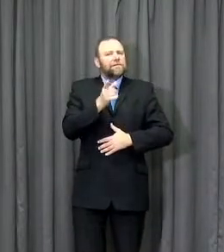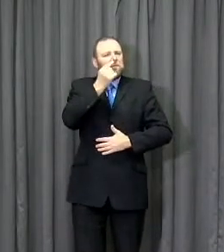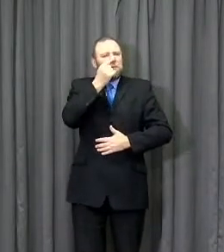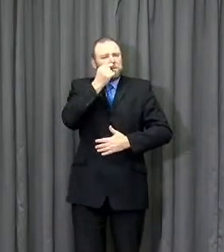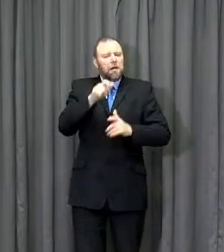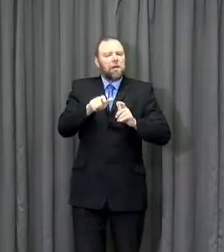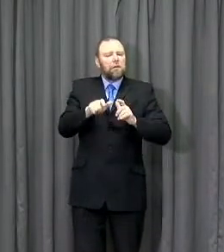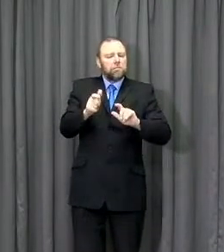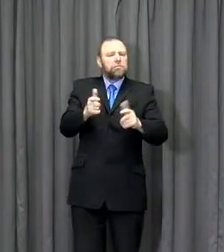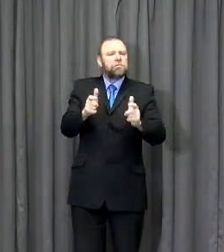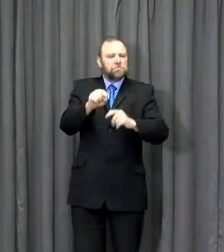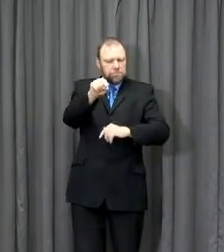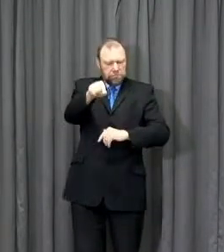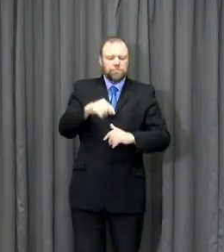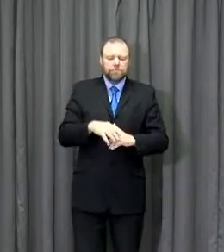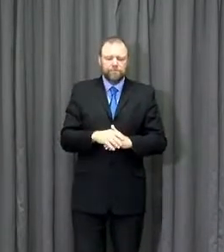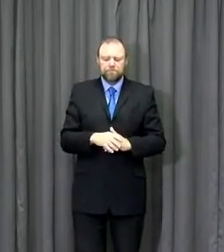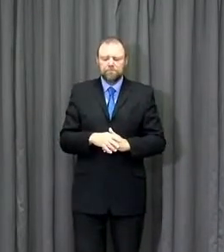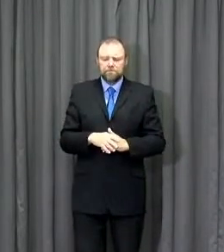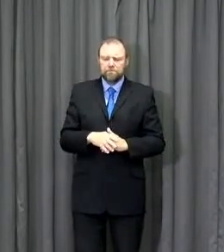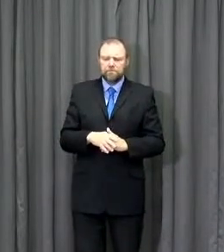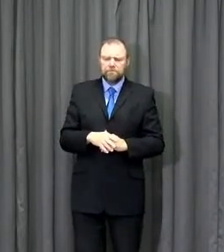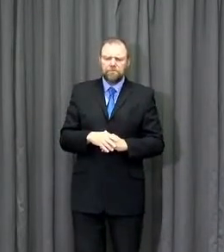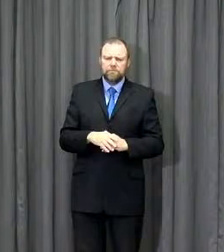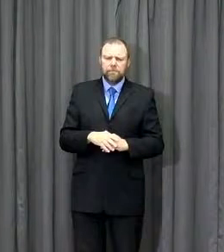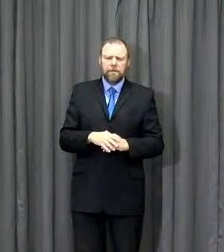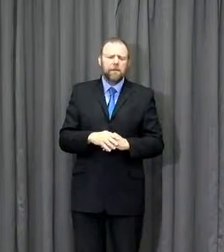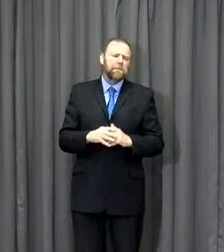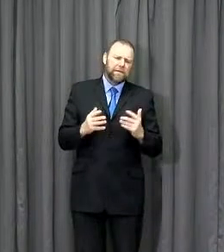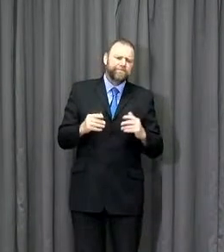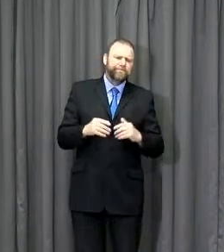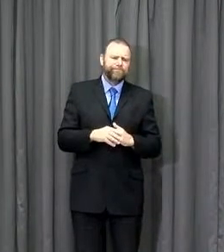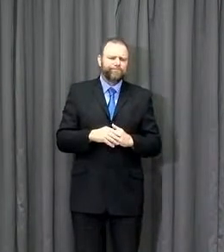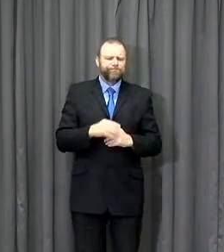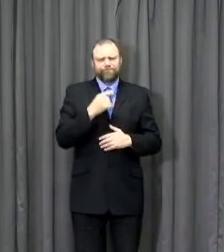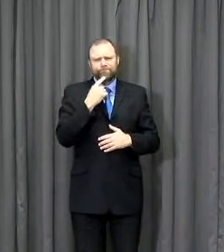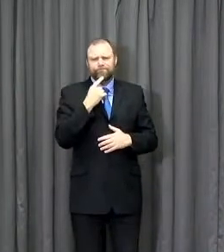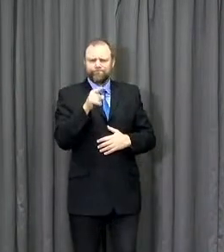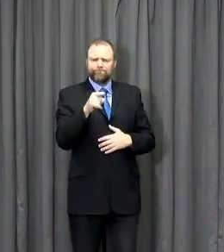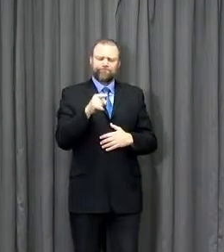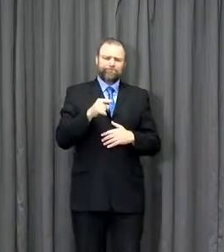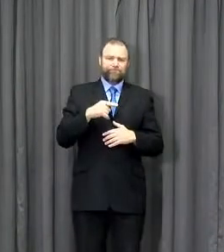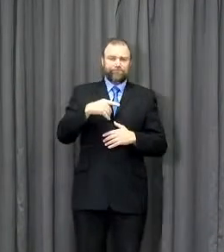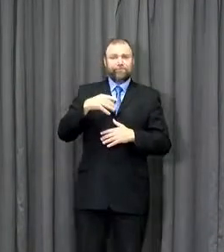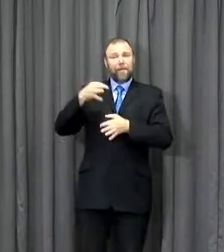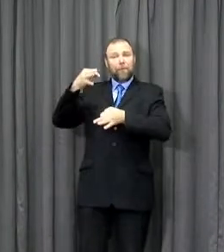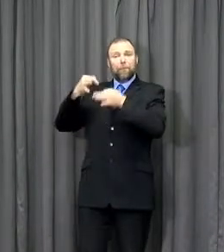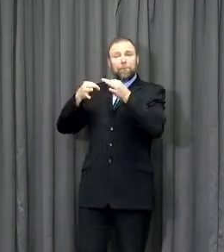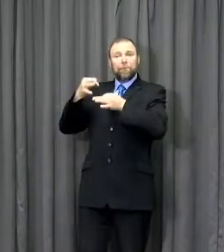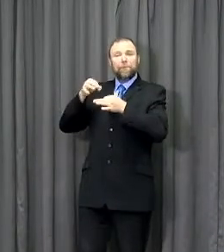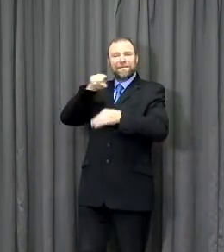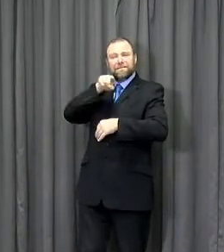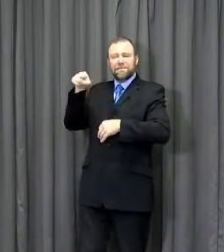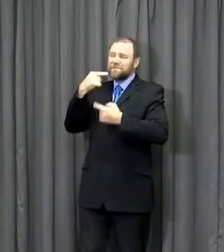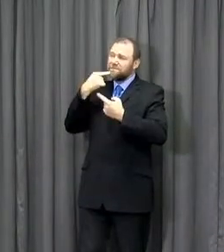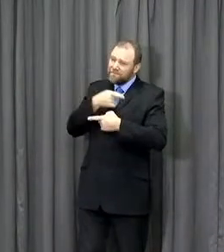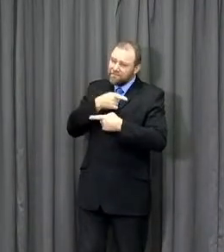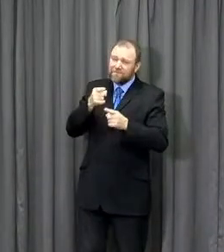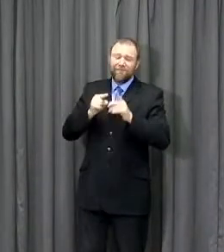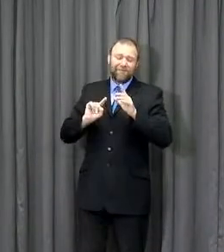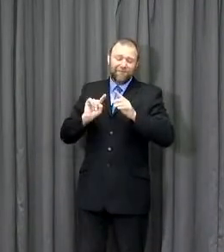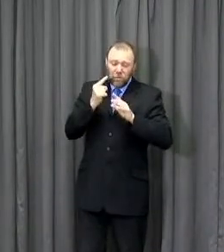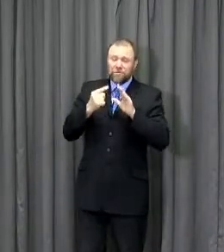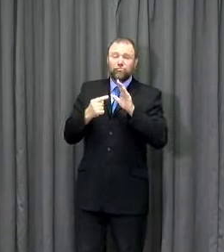further relaxations. But again, I've said it, the first priority of ministers has been expressed many times, which is to